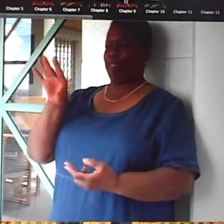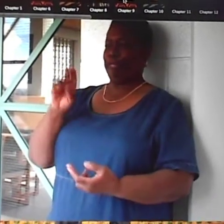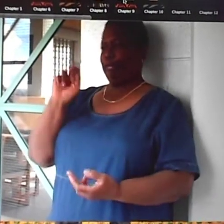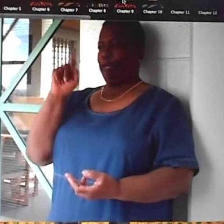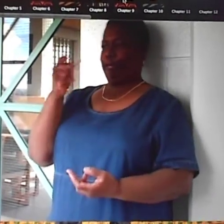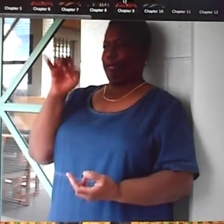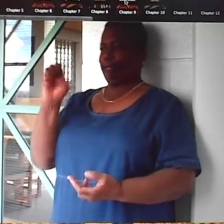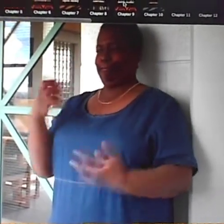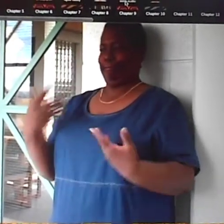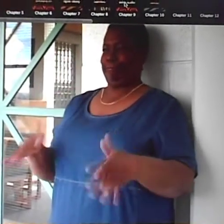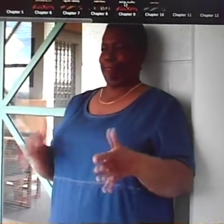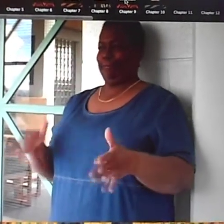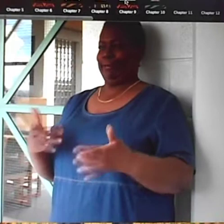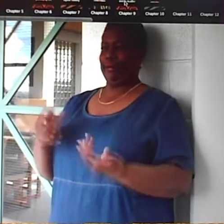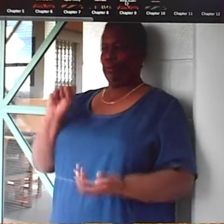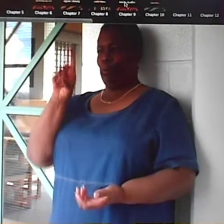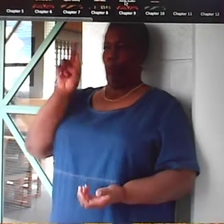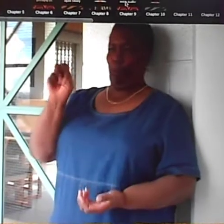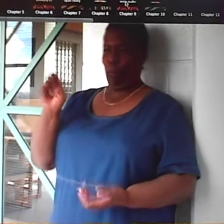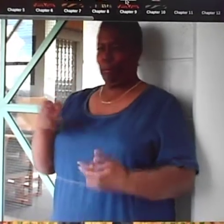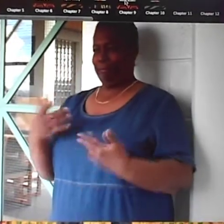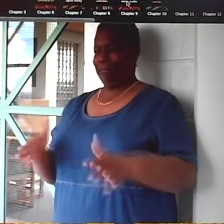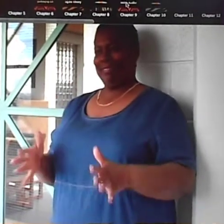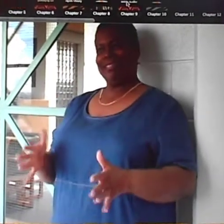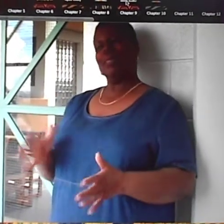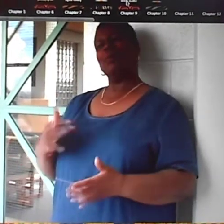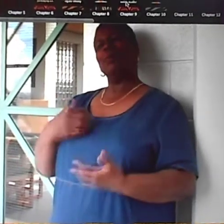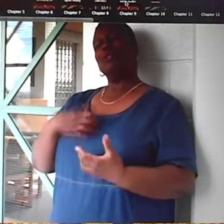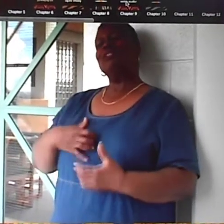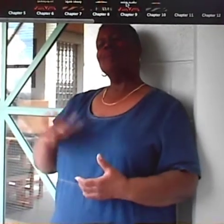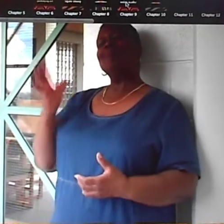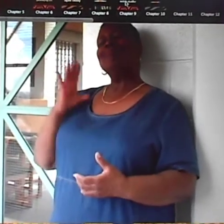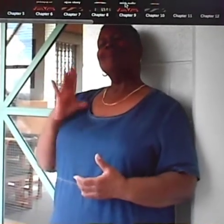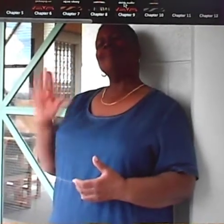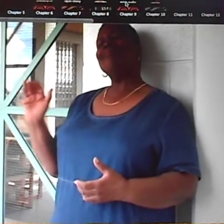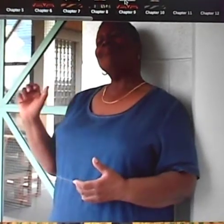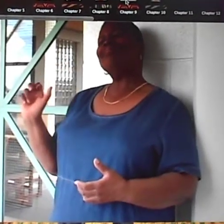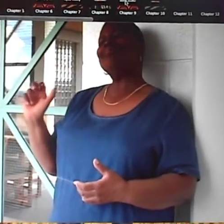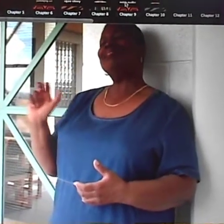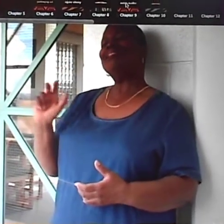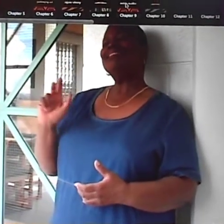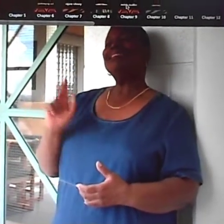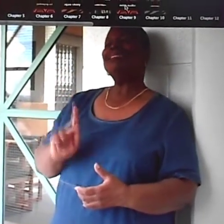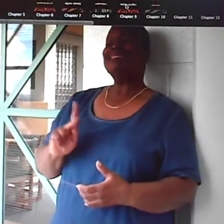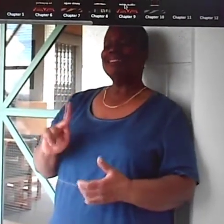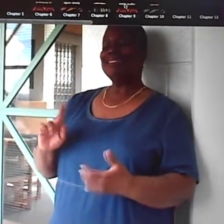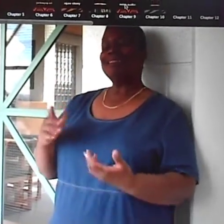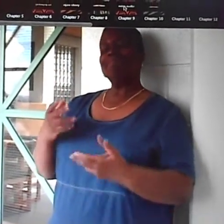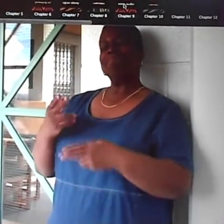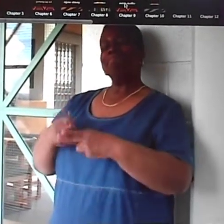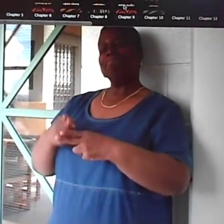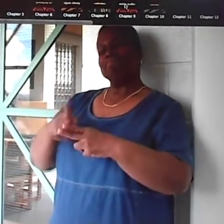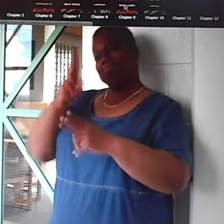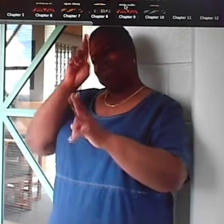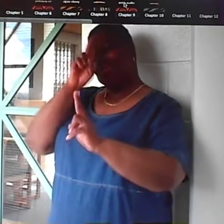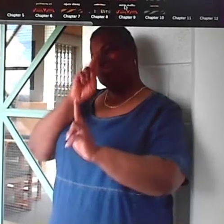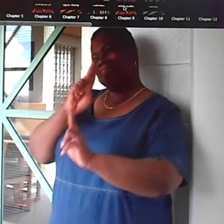respect. Nowadays people just be like Nafie or Sue or whatever. And I just wish that kind of came back, the respect to